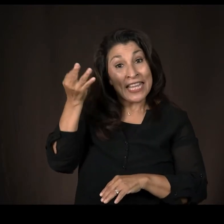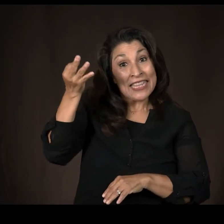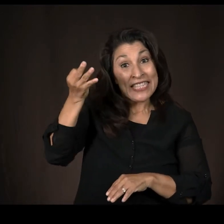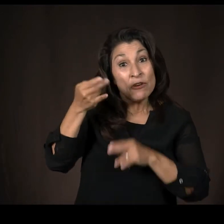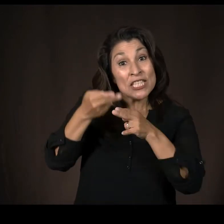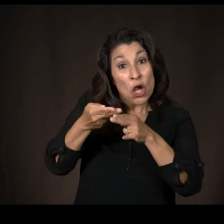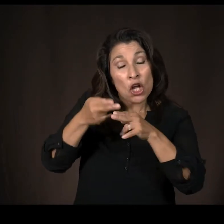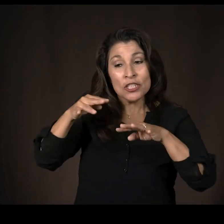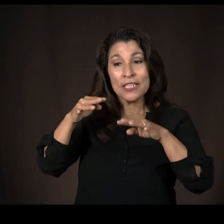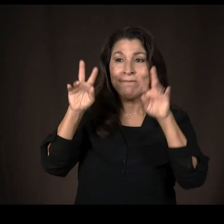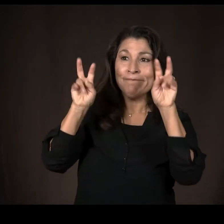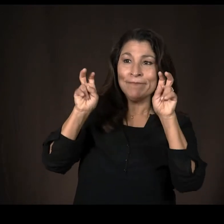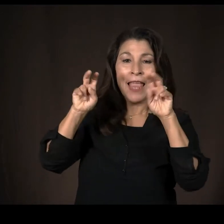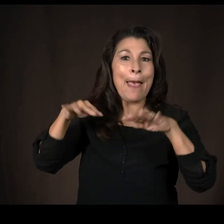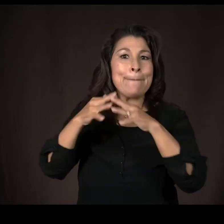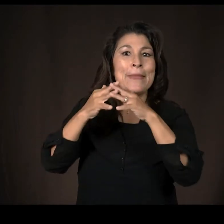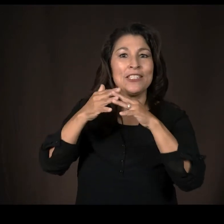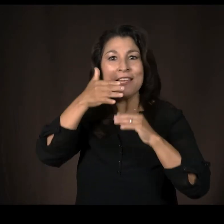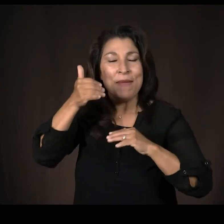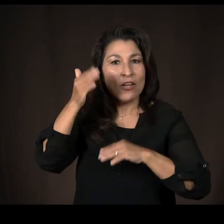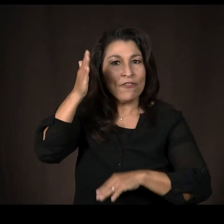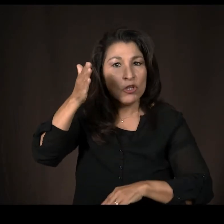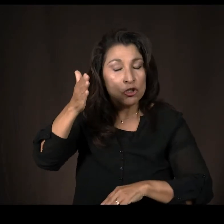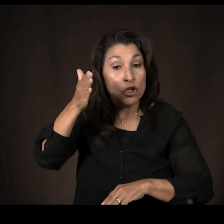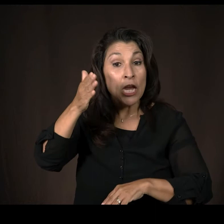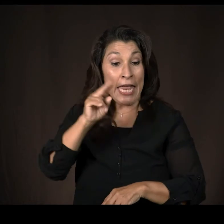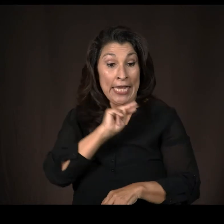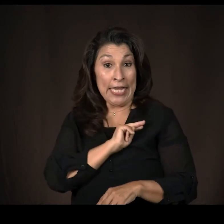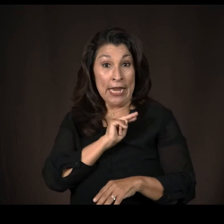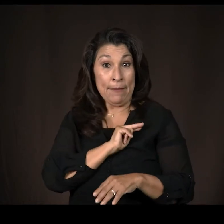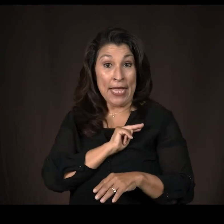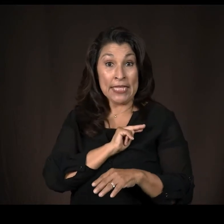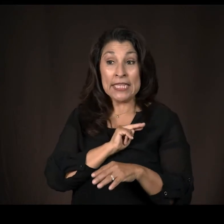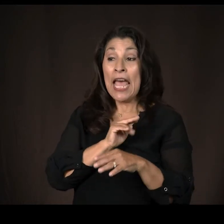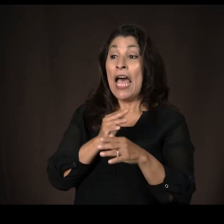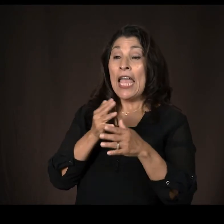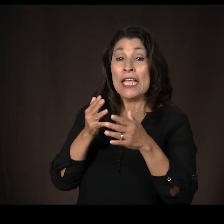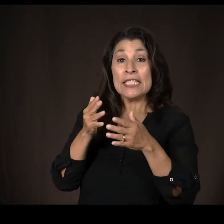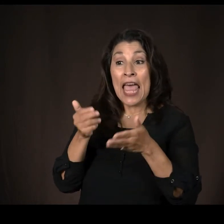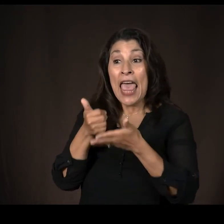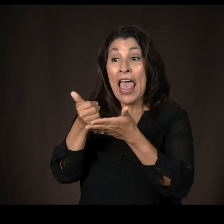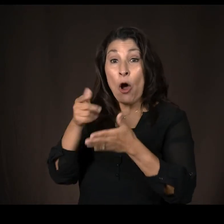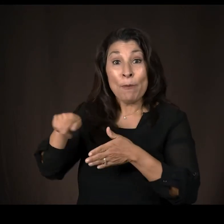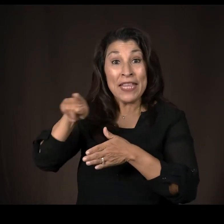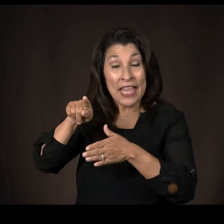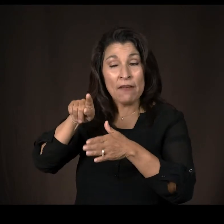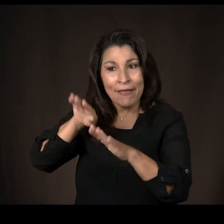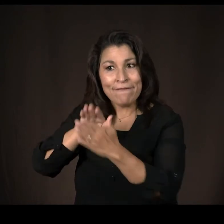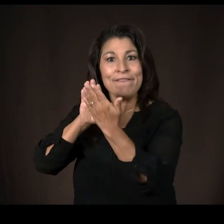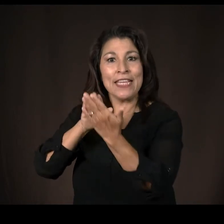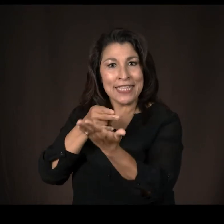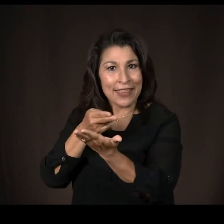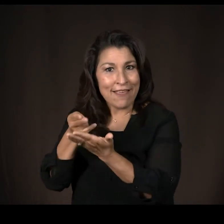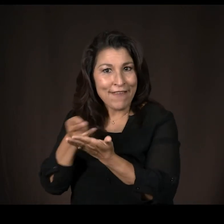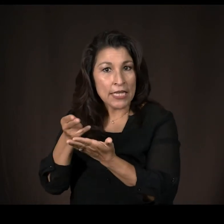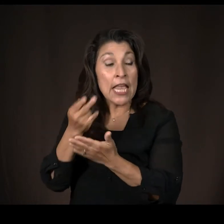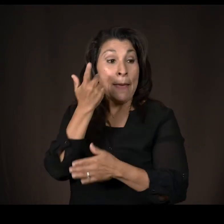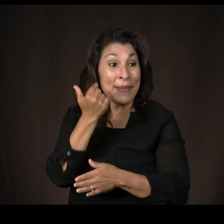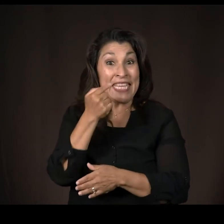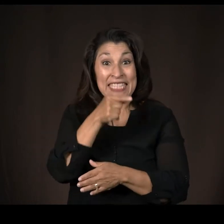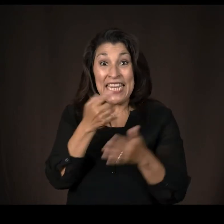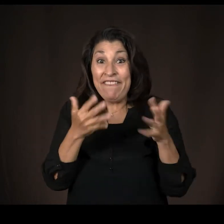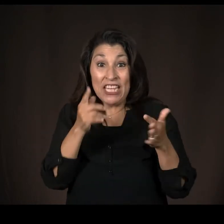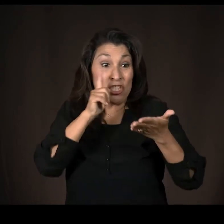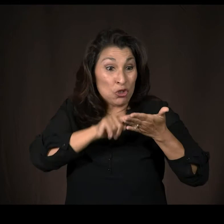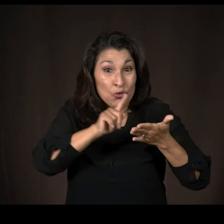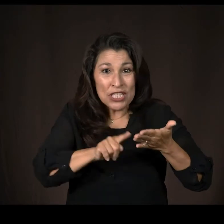Future. Nehemiah is getting them to face the facts because he first researched the facts and things weren't